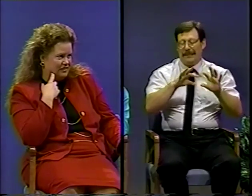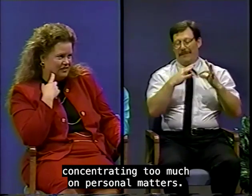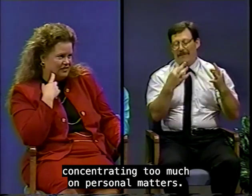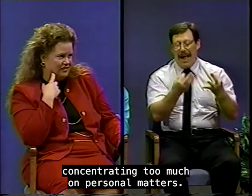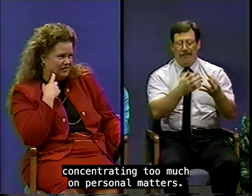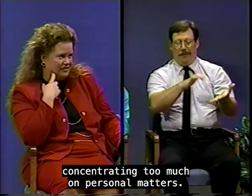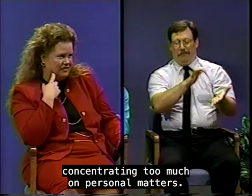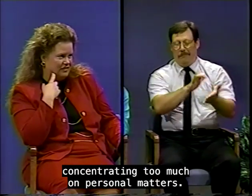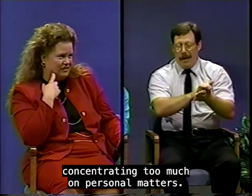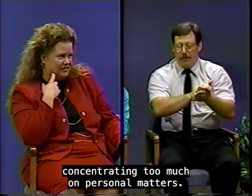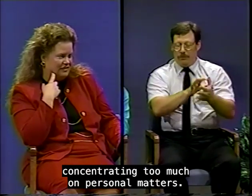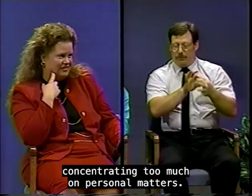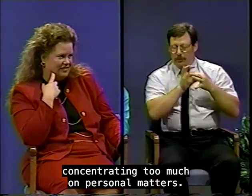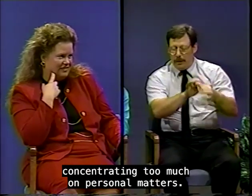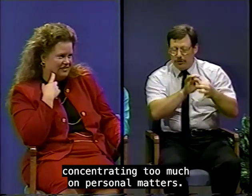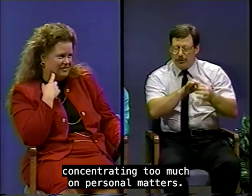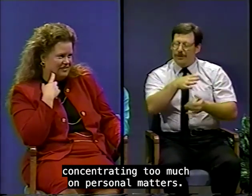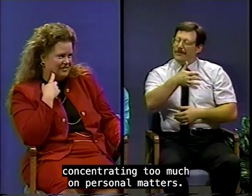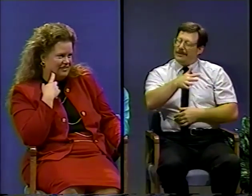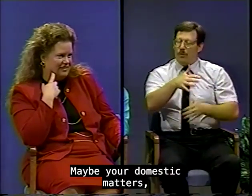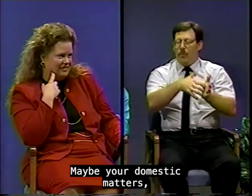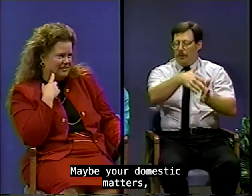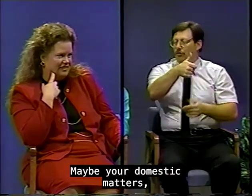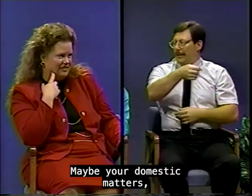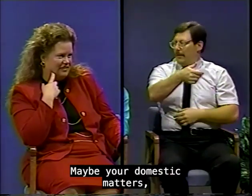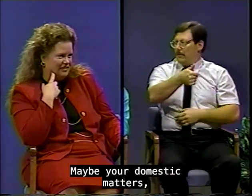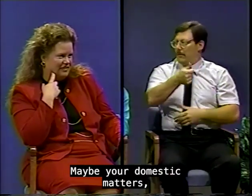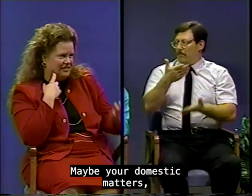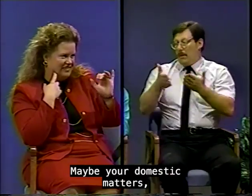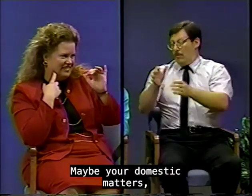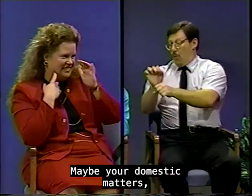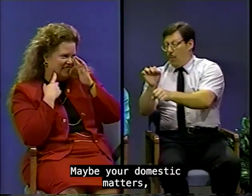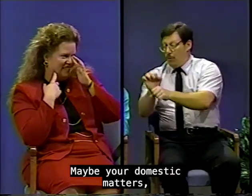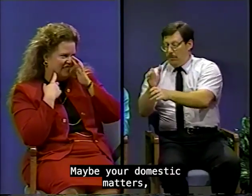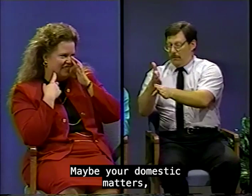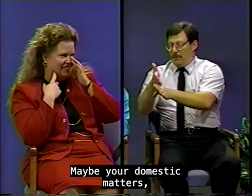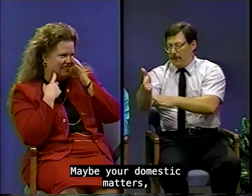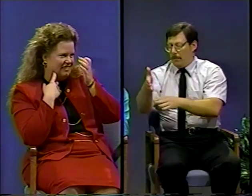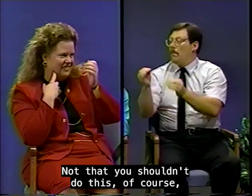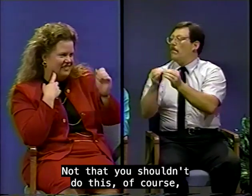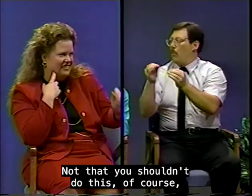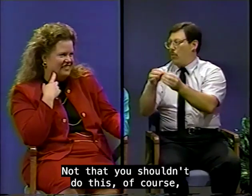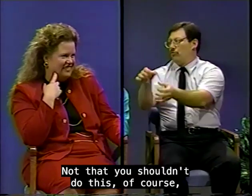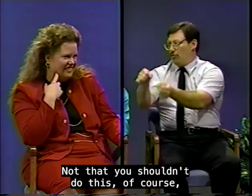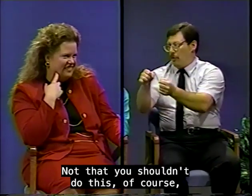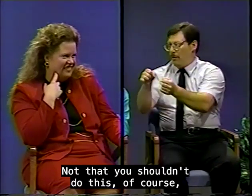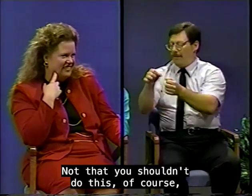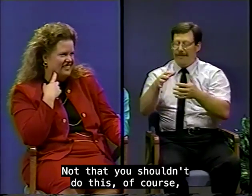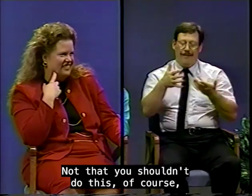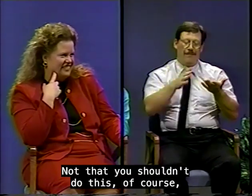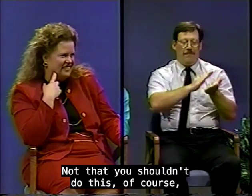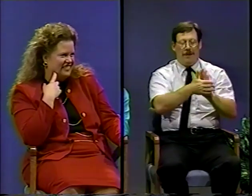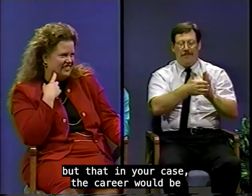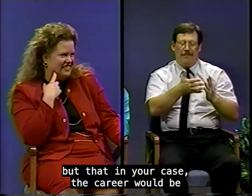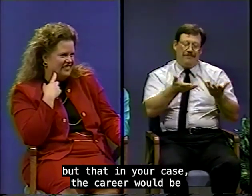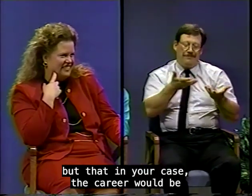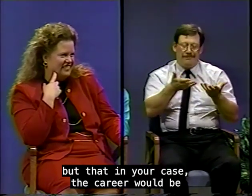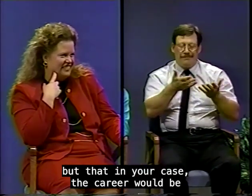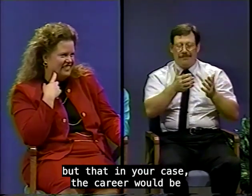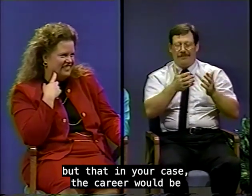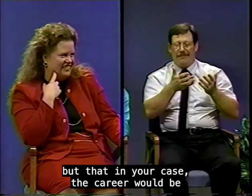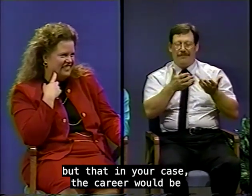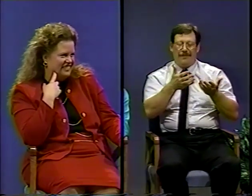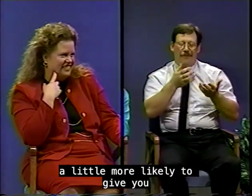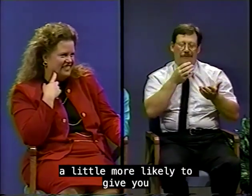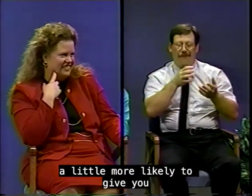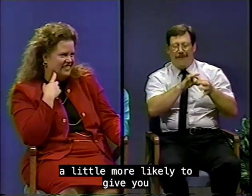as opposed to concentrating too much on personal matters, maybe your domestic matters, that sort of thing. Not that you shouldn't do this, of course, but that in your